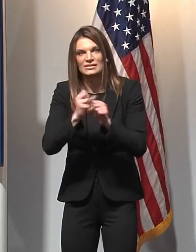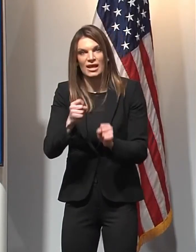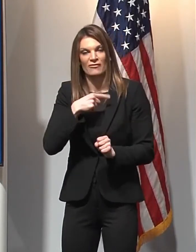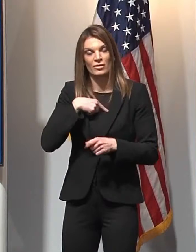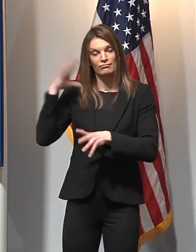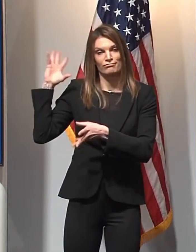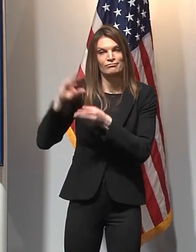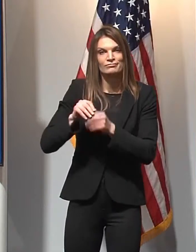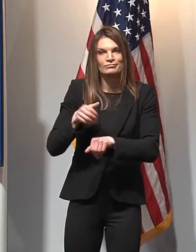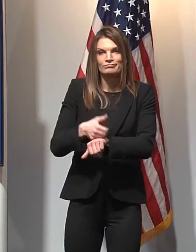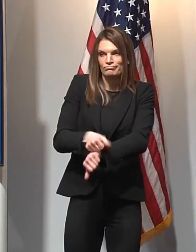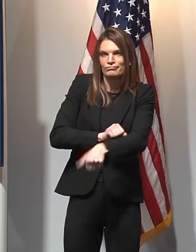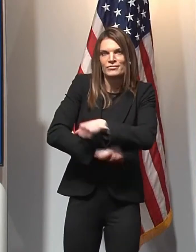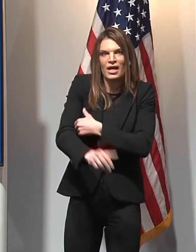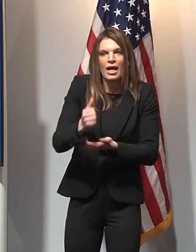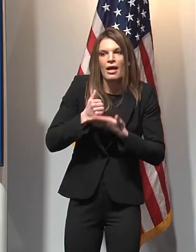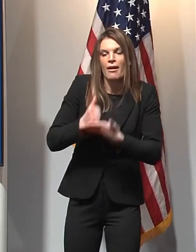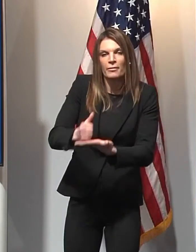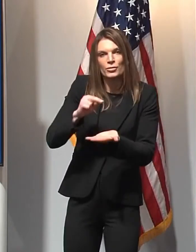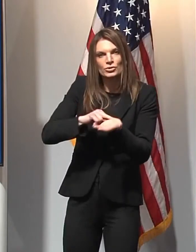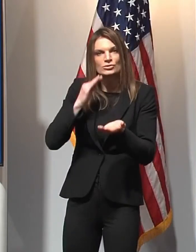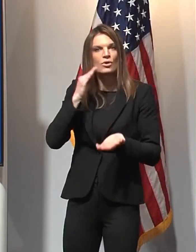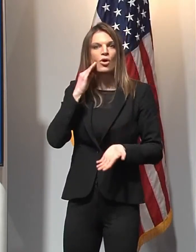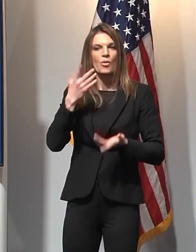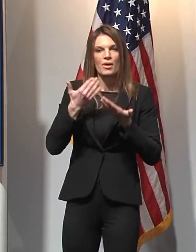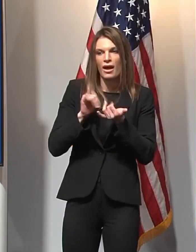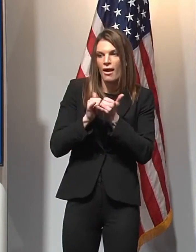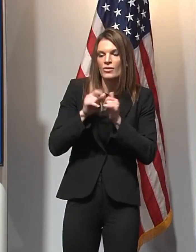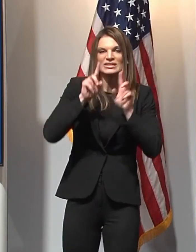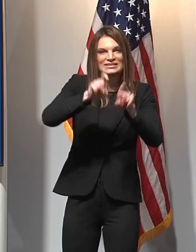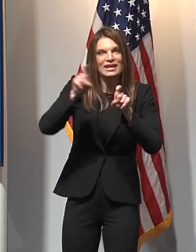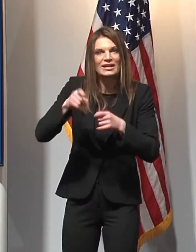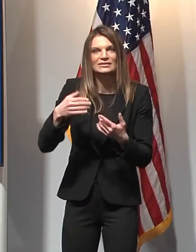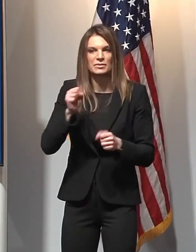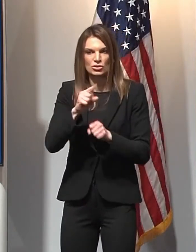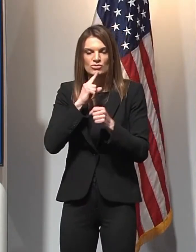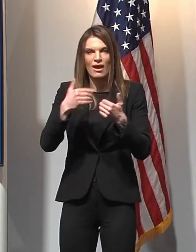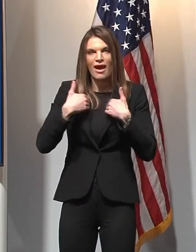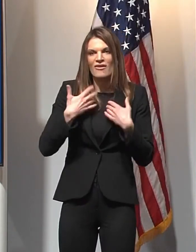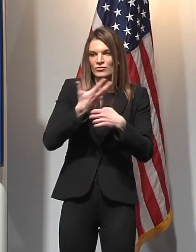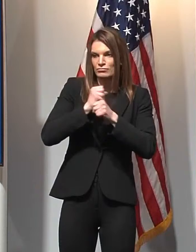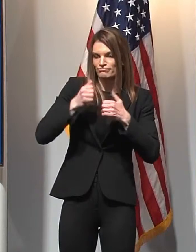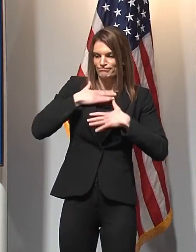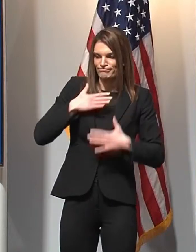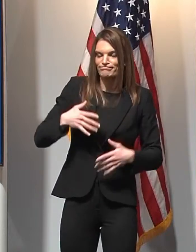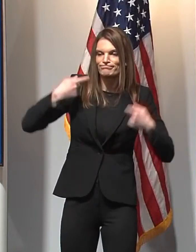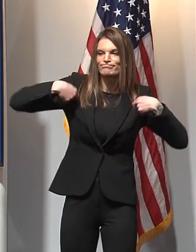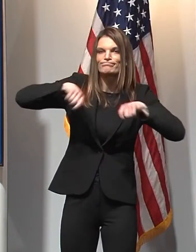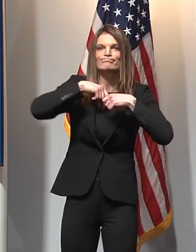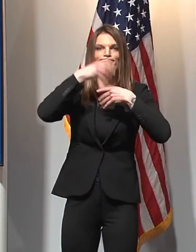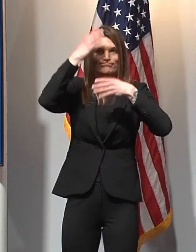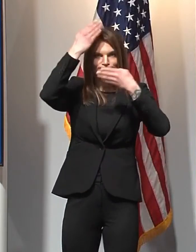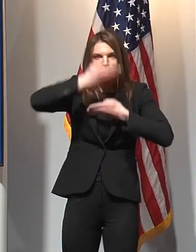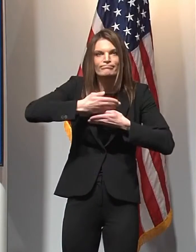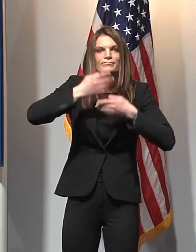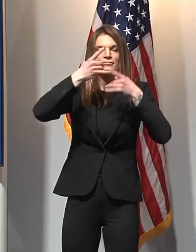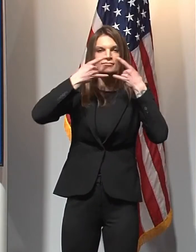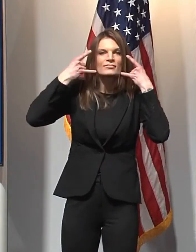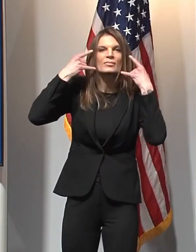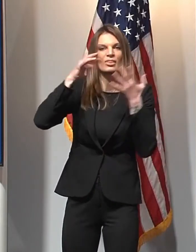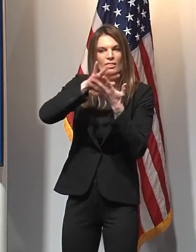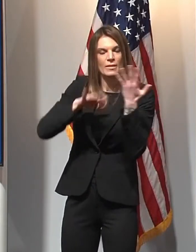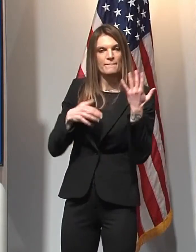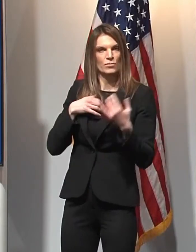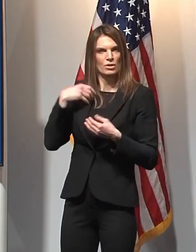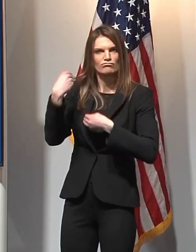homes through PPE, through testing, and now through vaccinations. Michigan's experience in